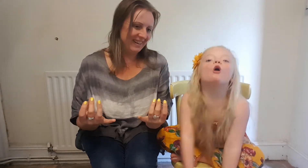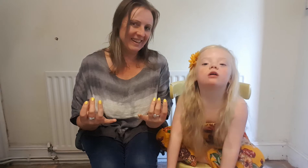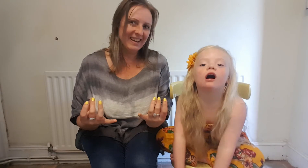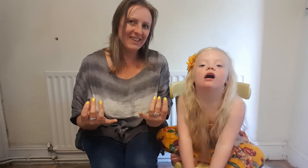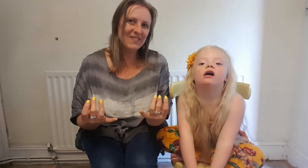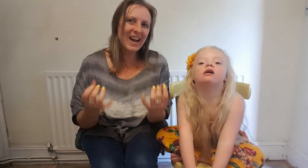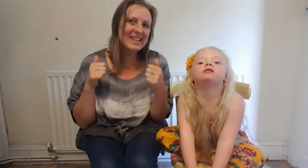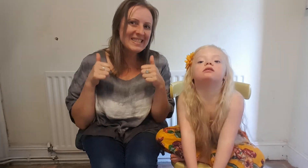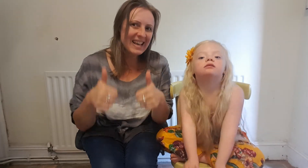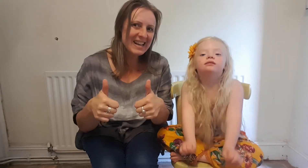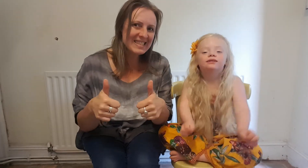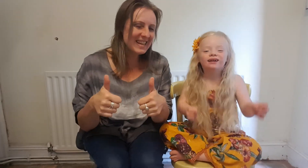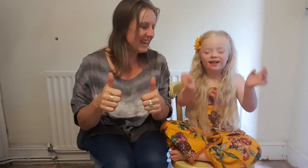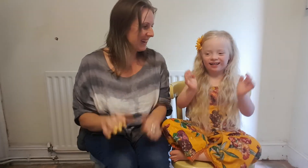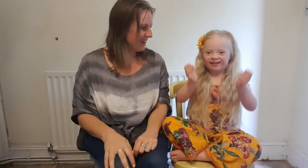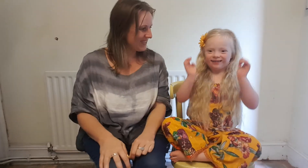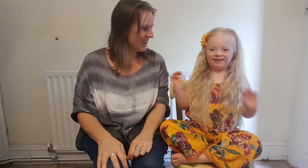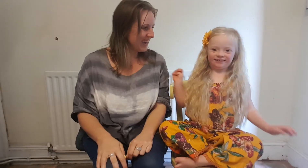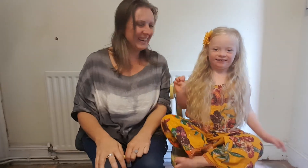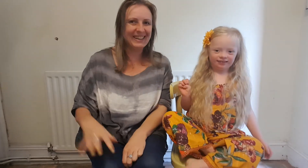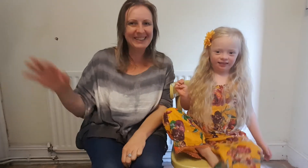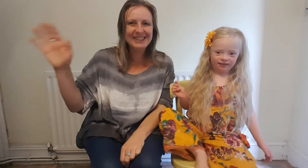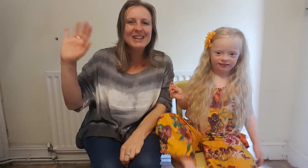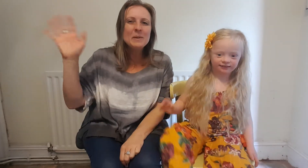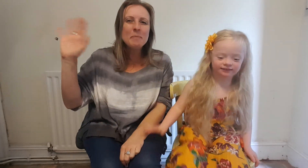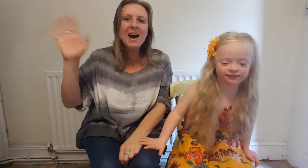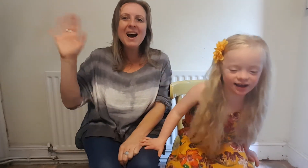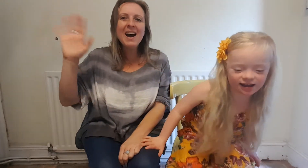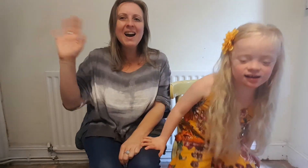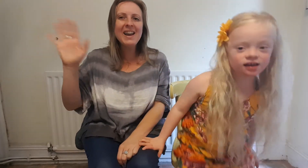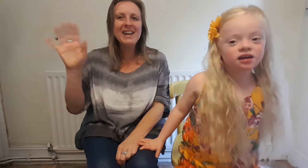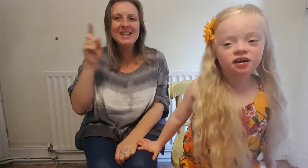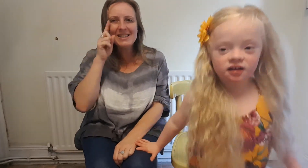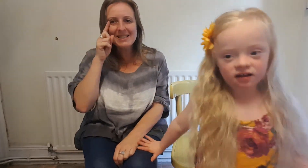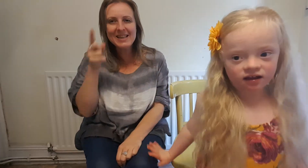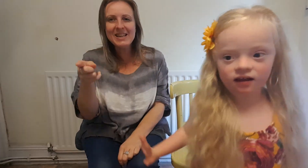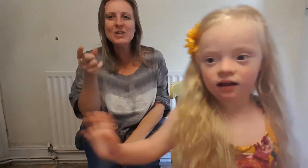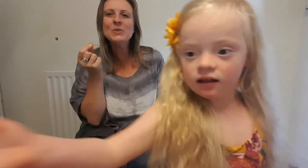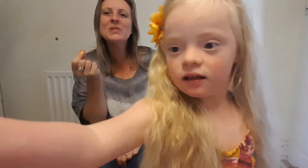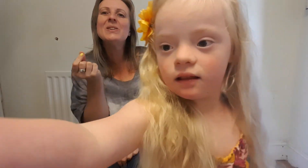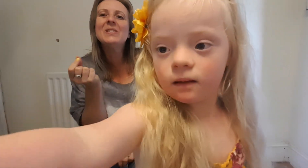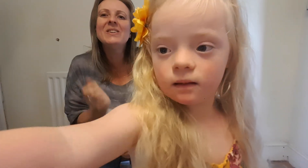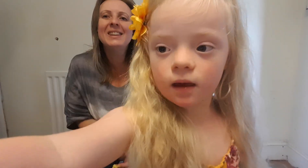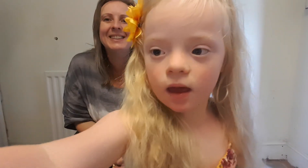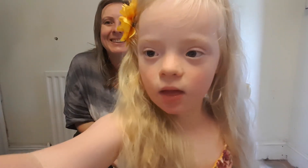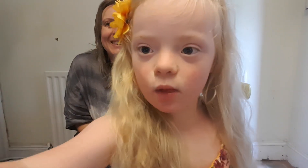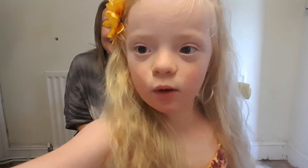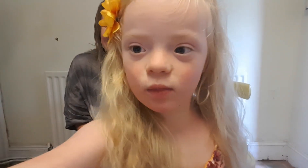Yoga. Fantastic. Well done. Bye. Bye. See you soon. See you soon.